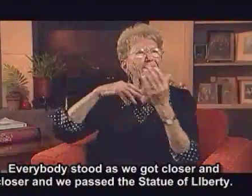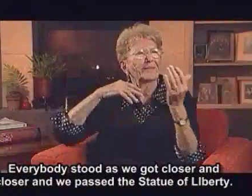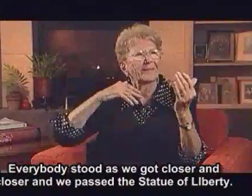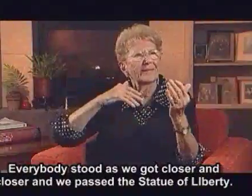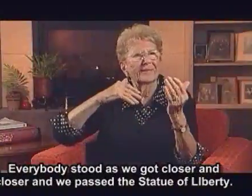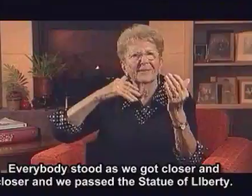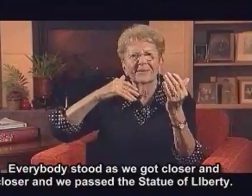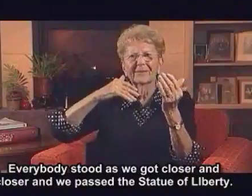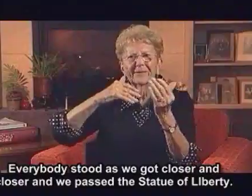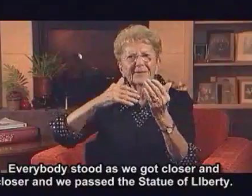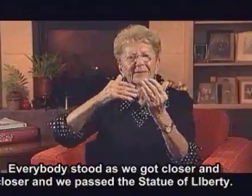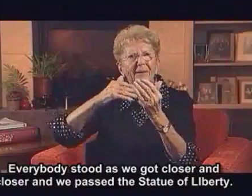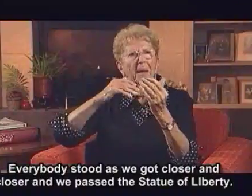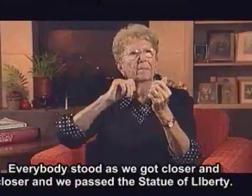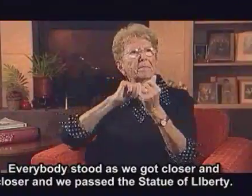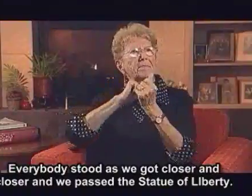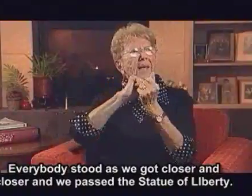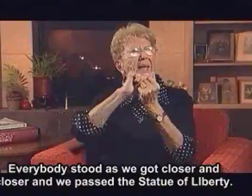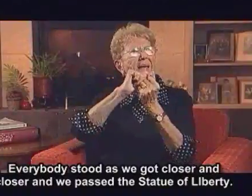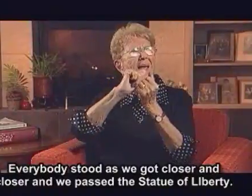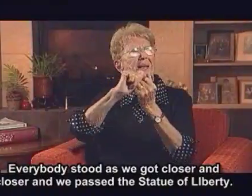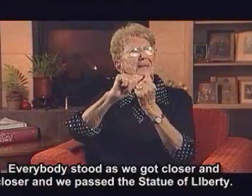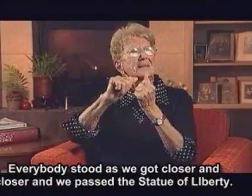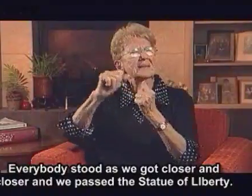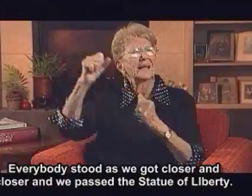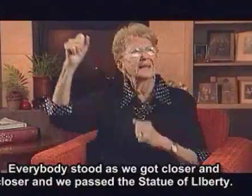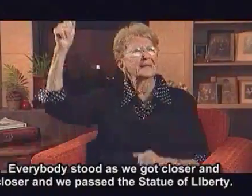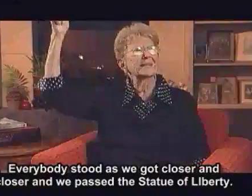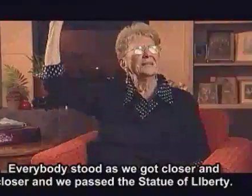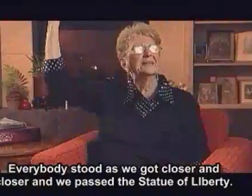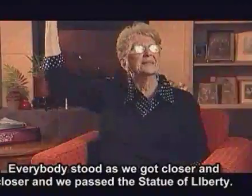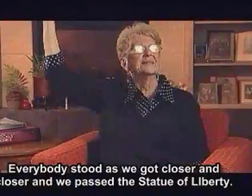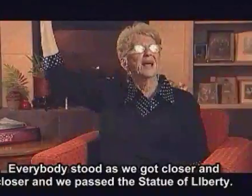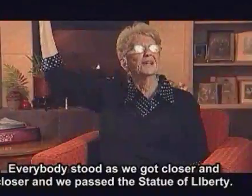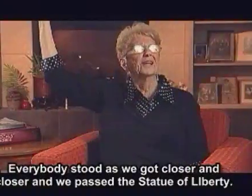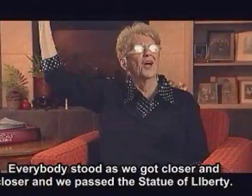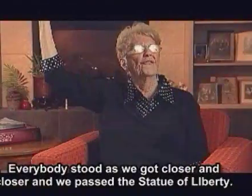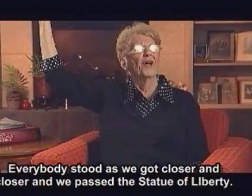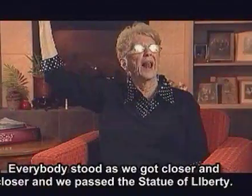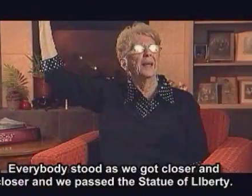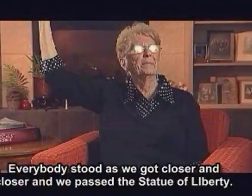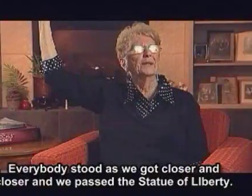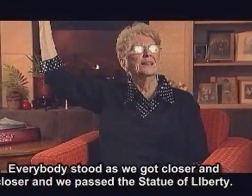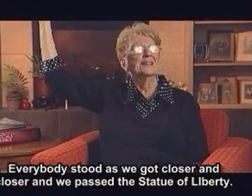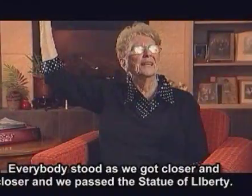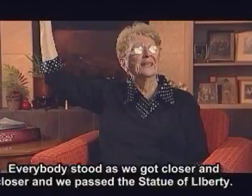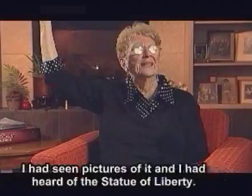Everybody stood as we got closer and closer, and we passed the Statue of Liberty.